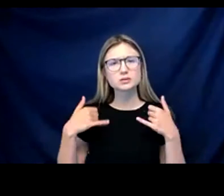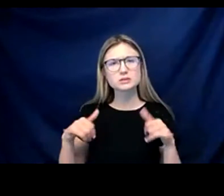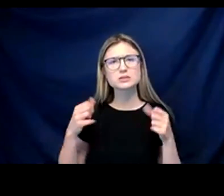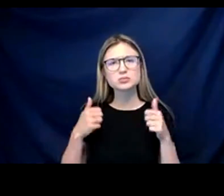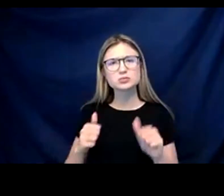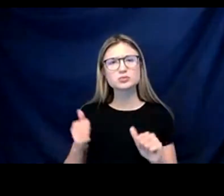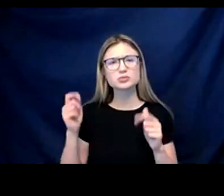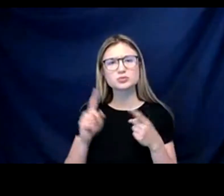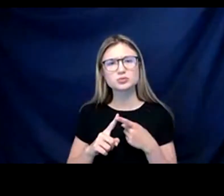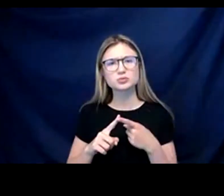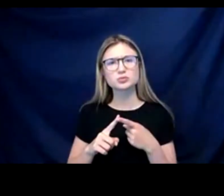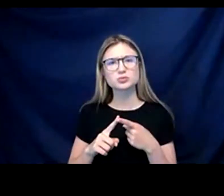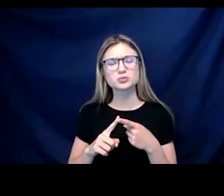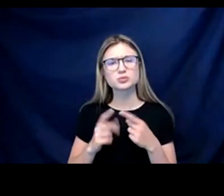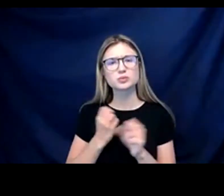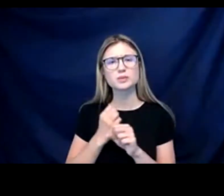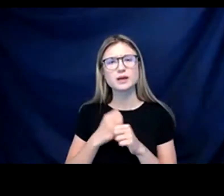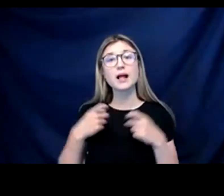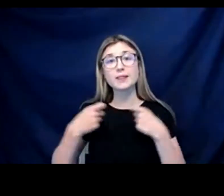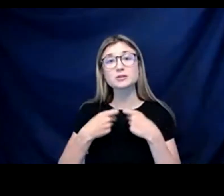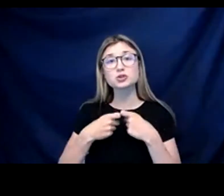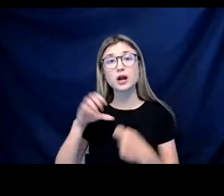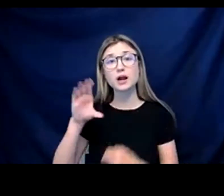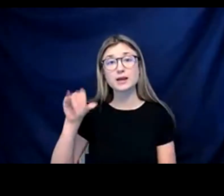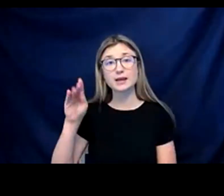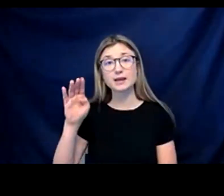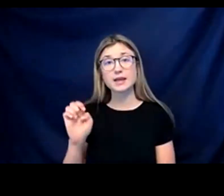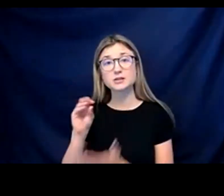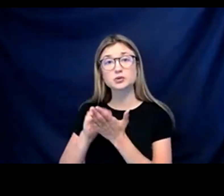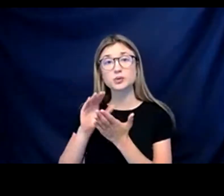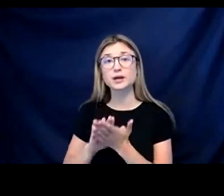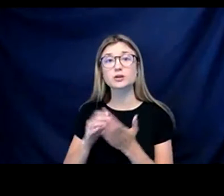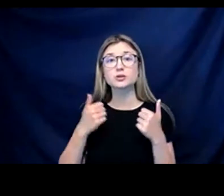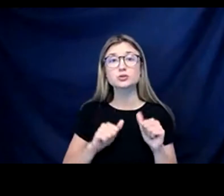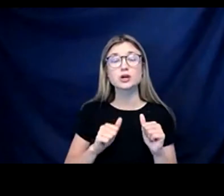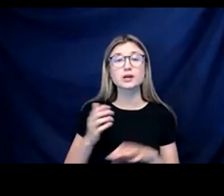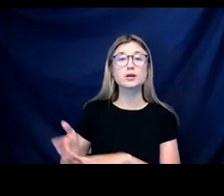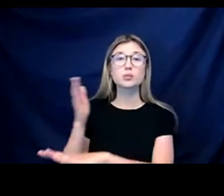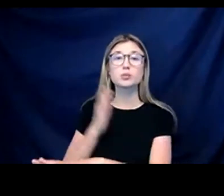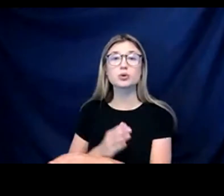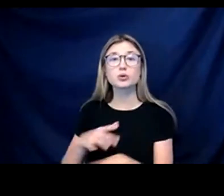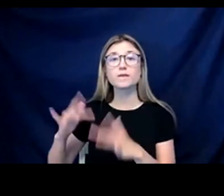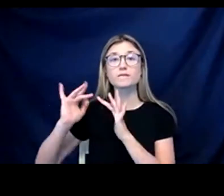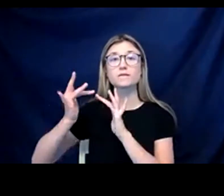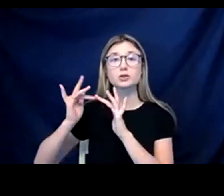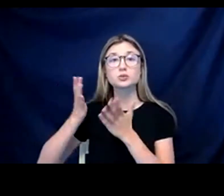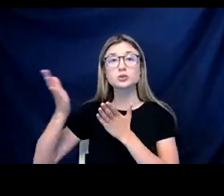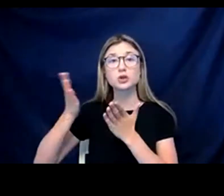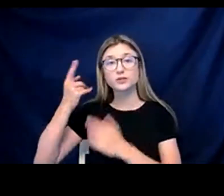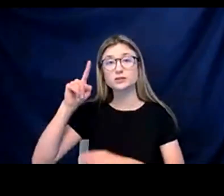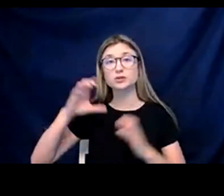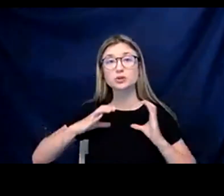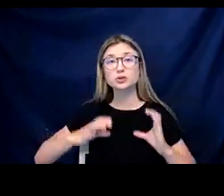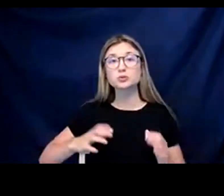make a completely electronic case record, trying to improve virtual services for our consumers who prefer